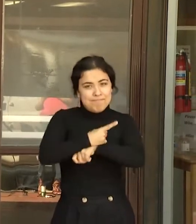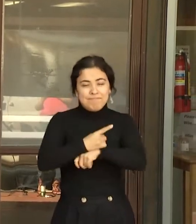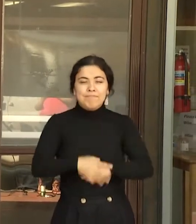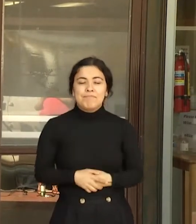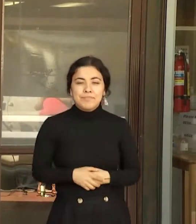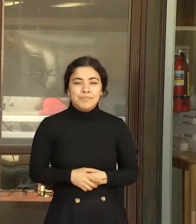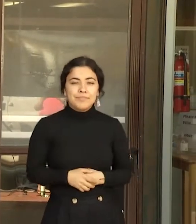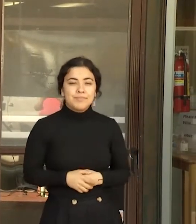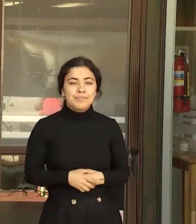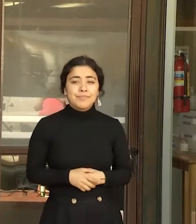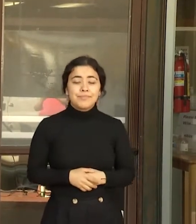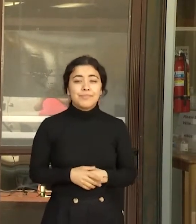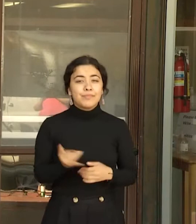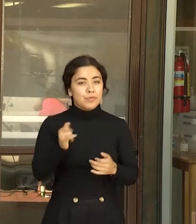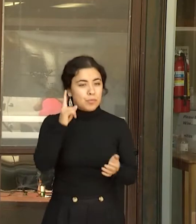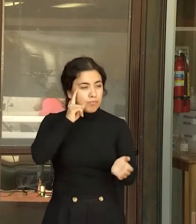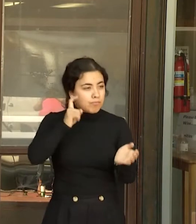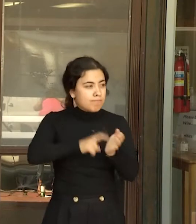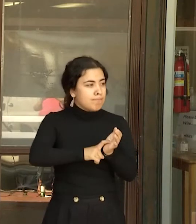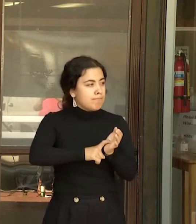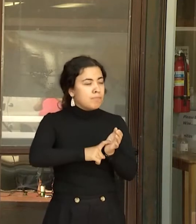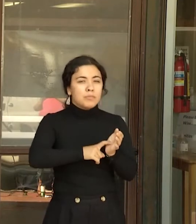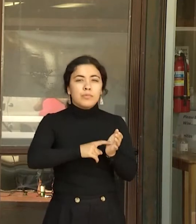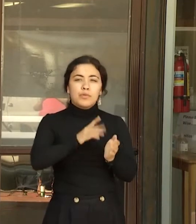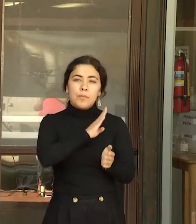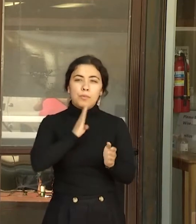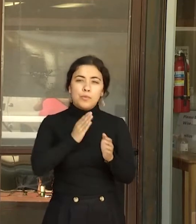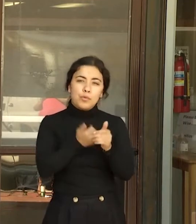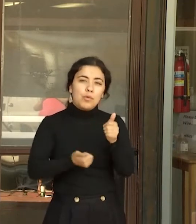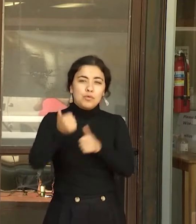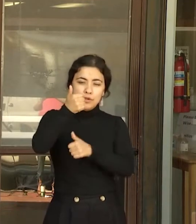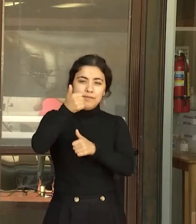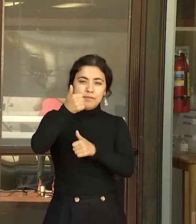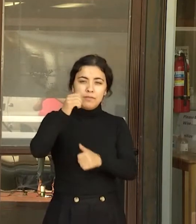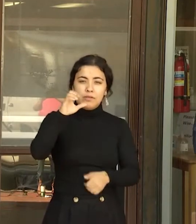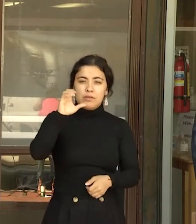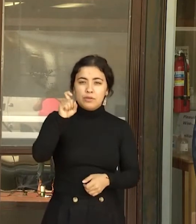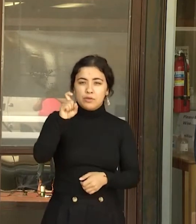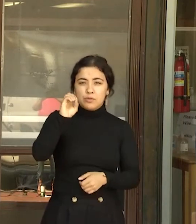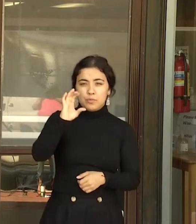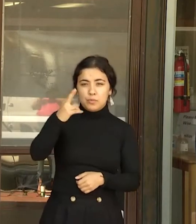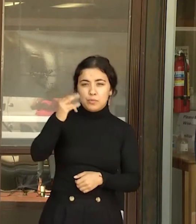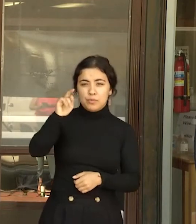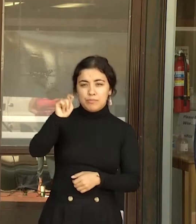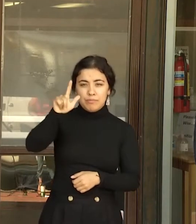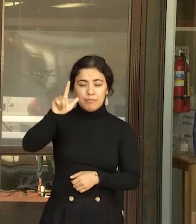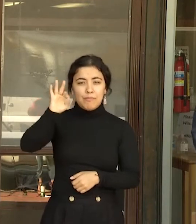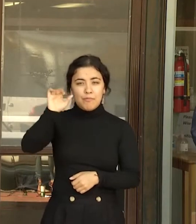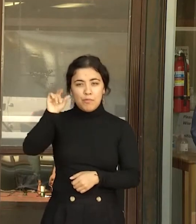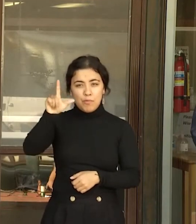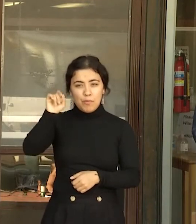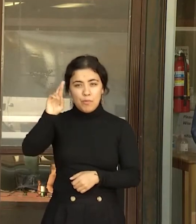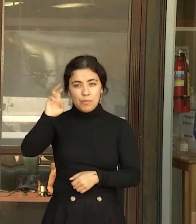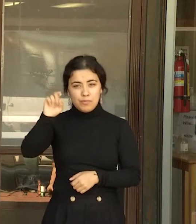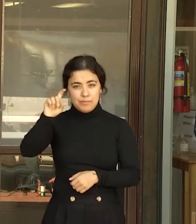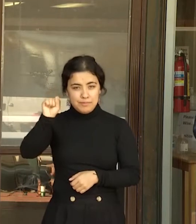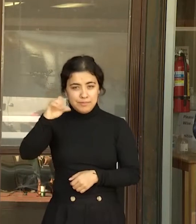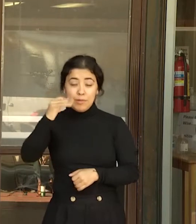And of course, as I said, I want to acknowledge our Bureau Chief, Sochi Flores, and her team in economic development for